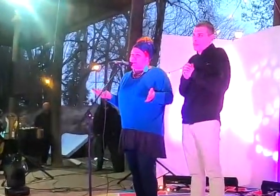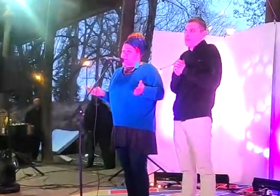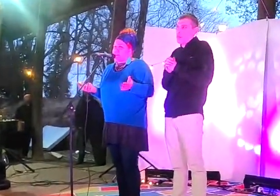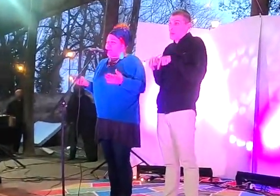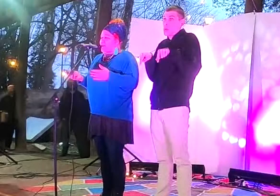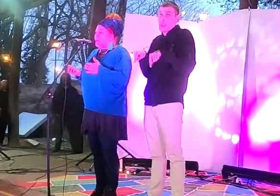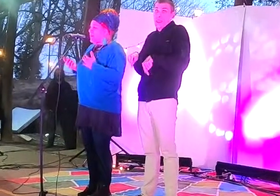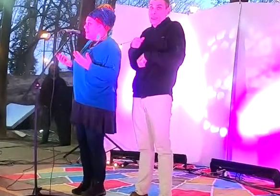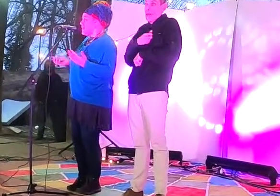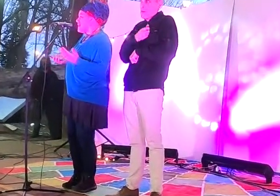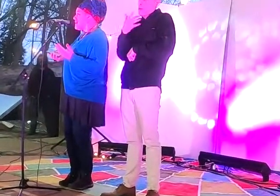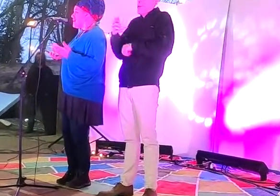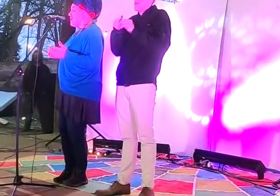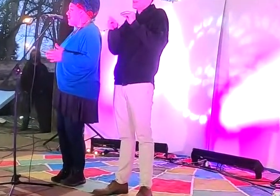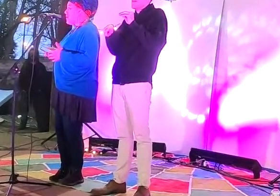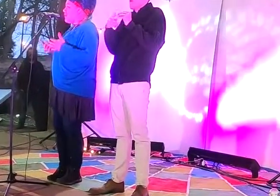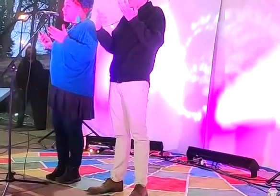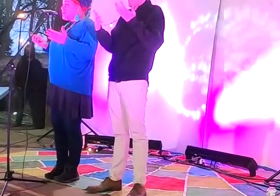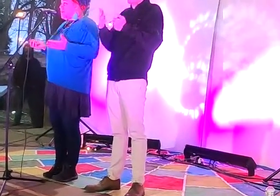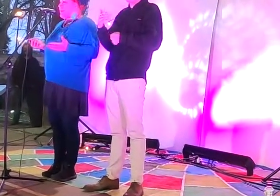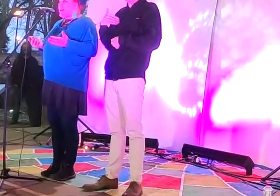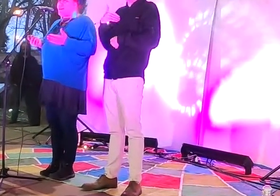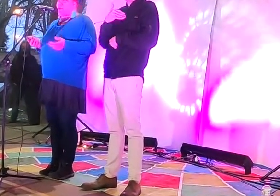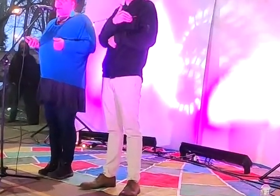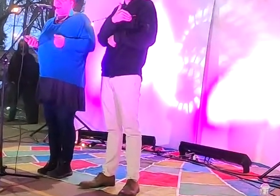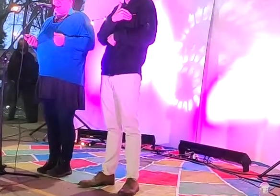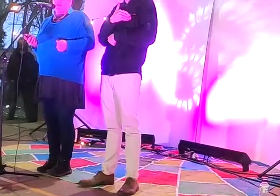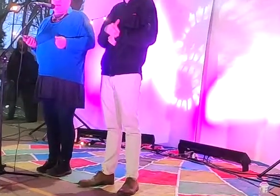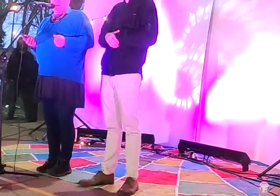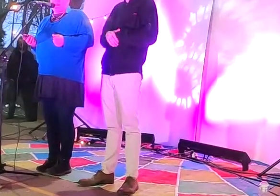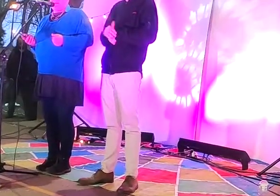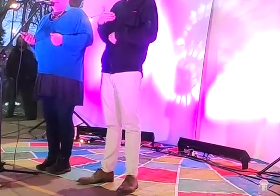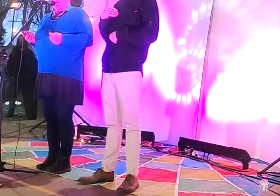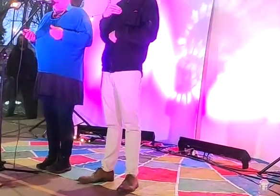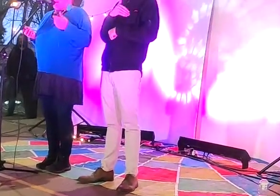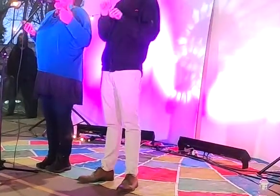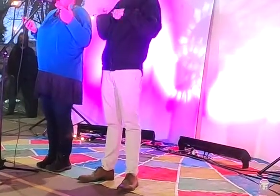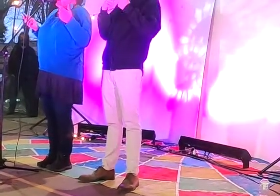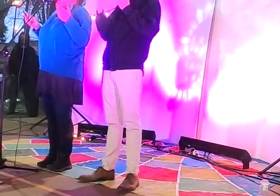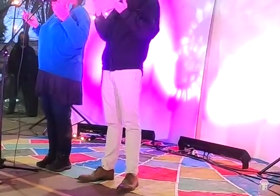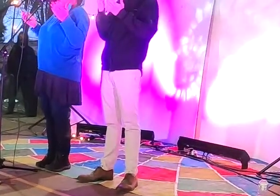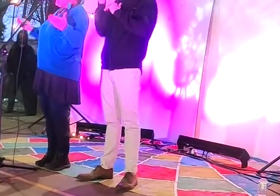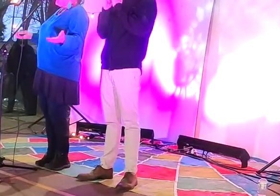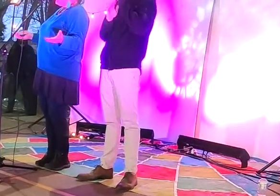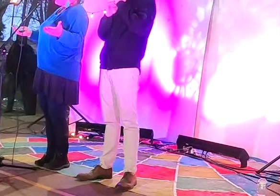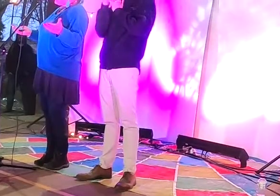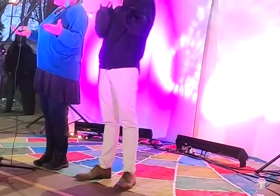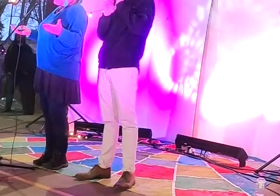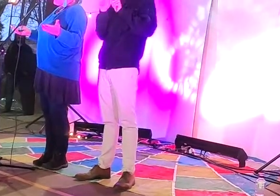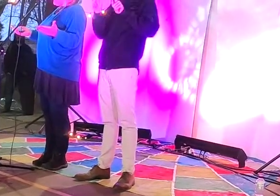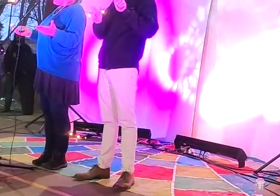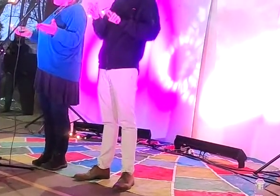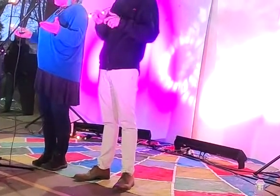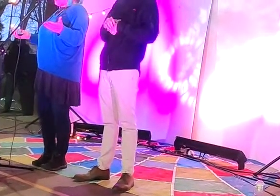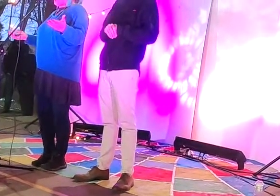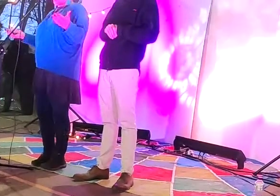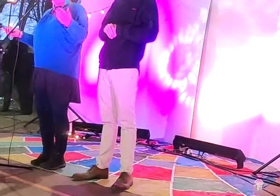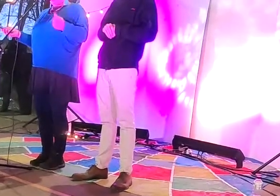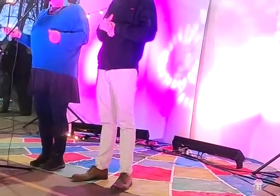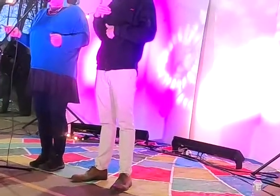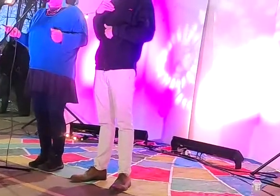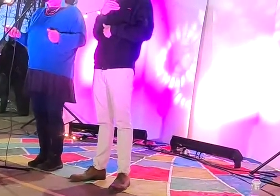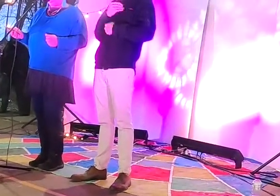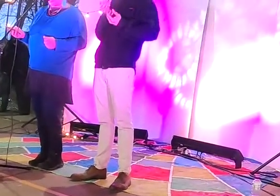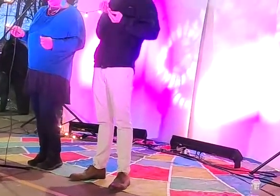is actually about our breasts. Our breasts provide so much comfort and are the